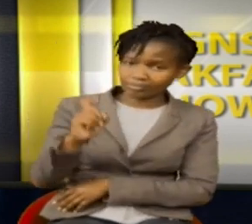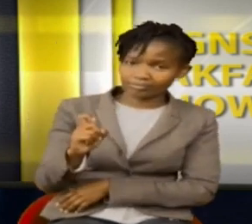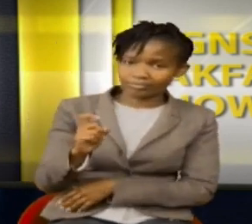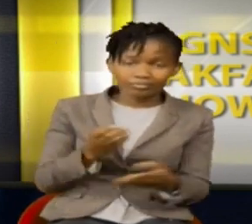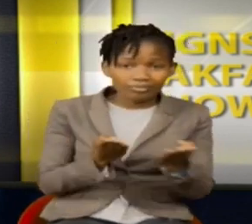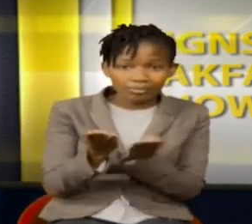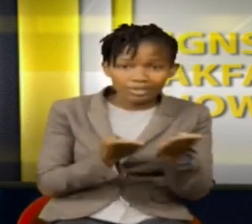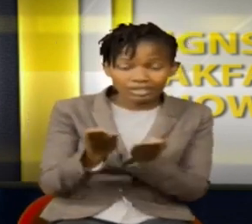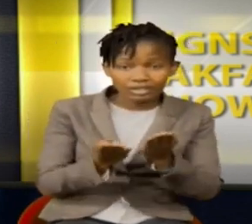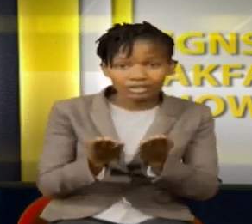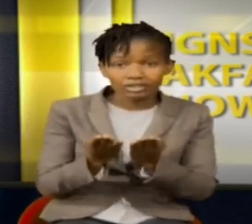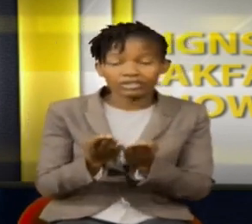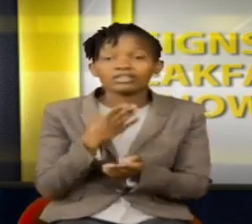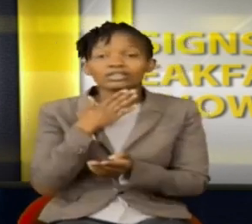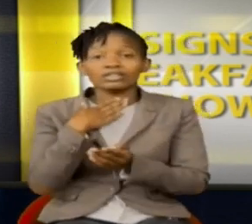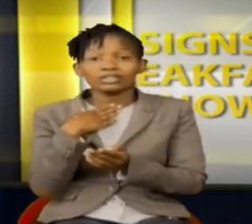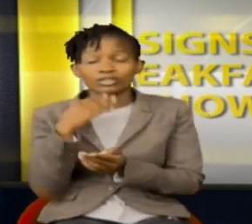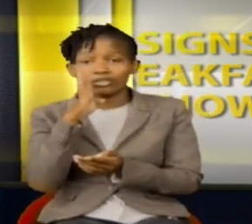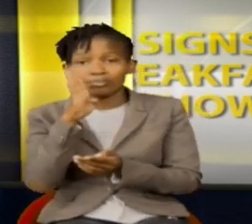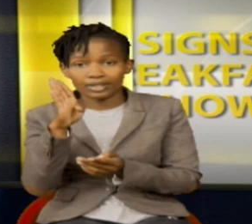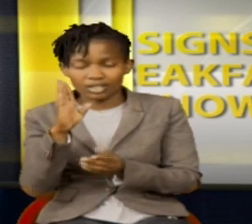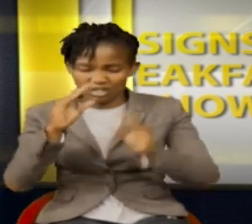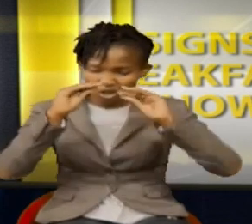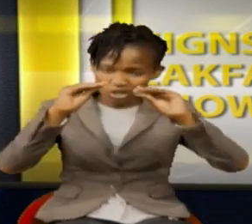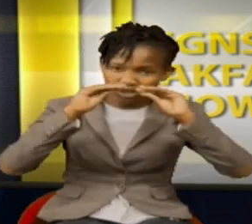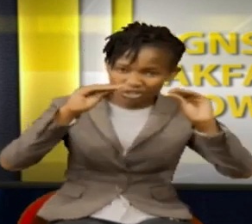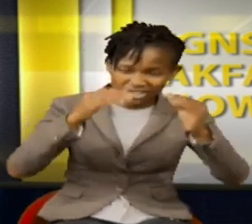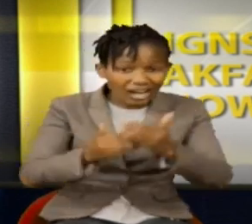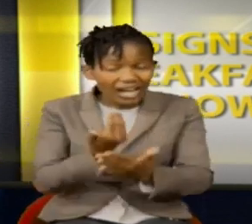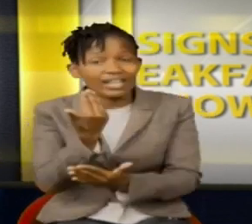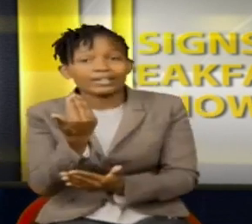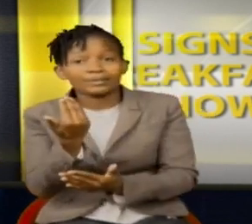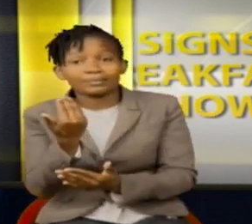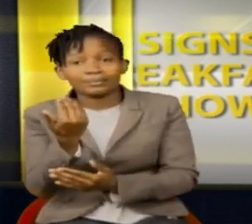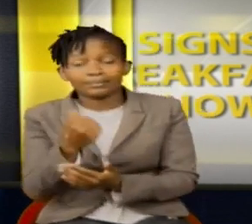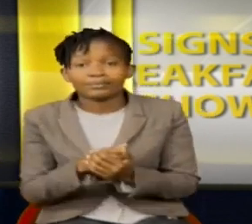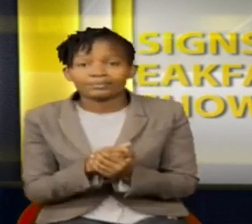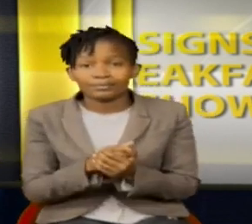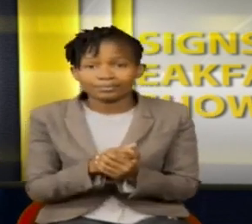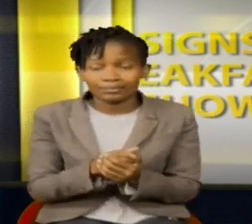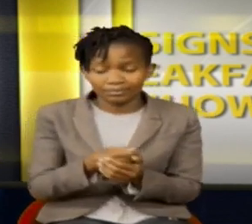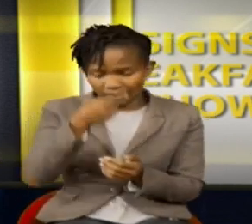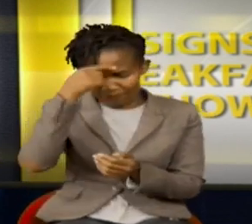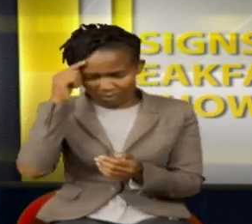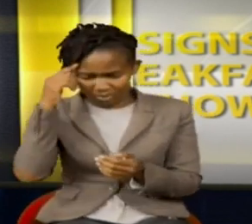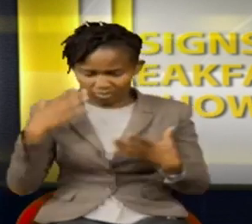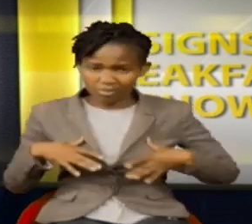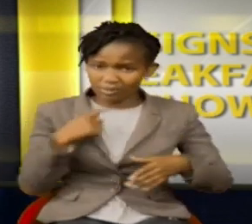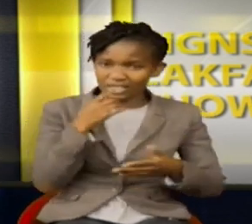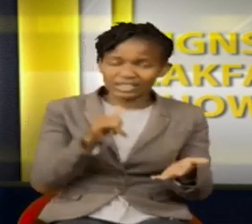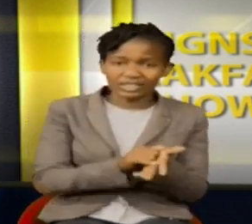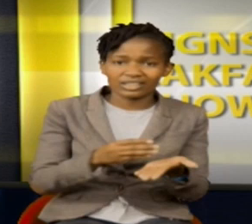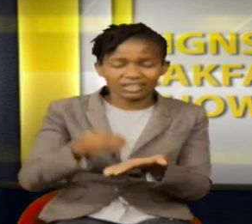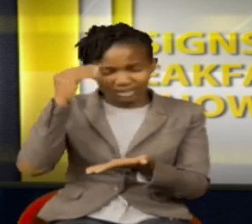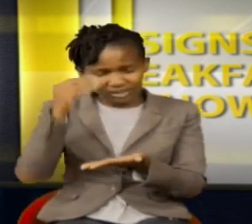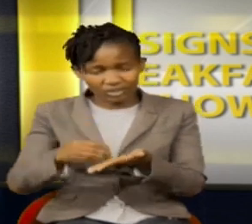or entrepreneurship skills need to be imparted early. So because you see, people have been blaming our education system, saying it's not